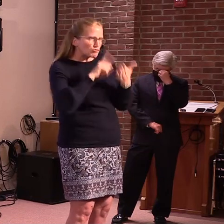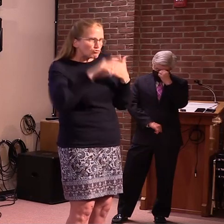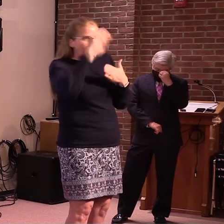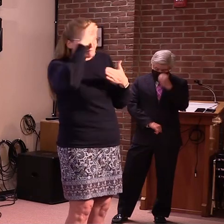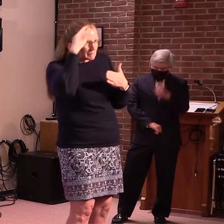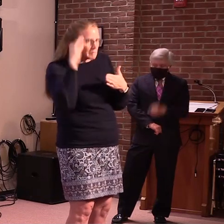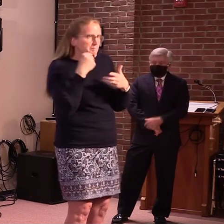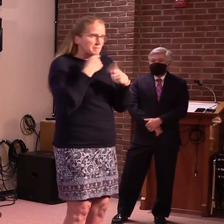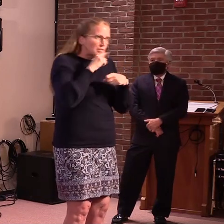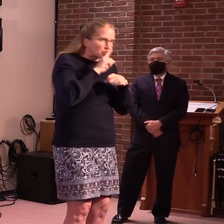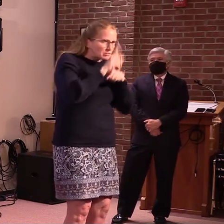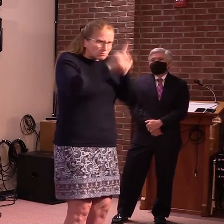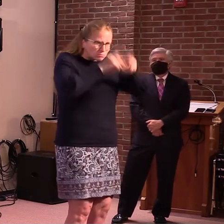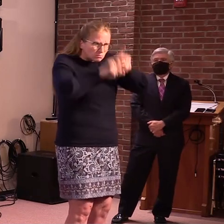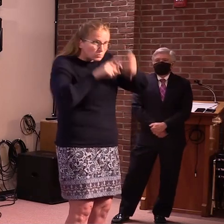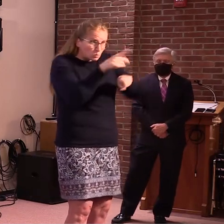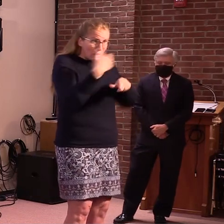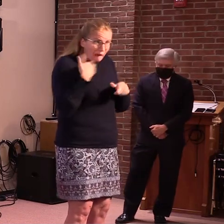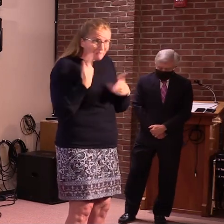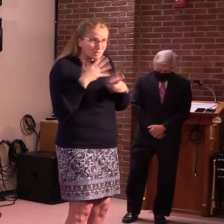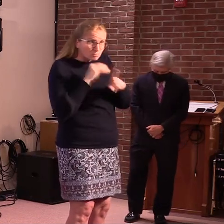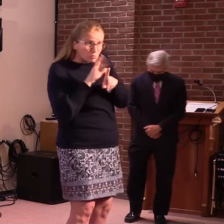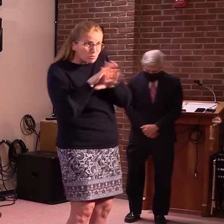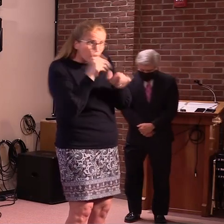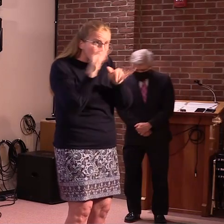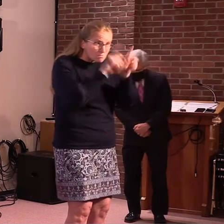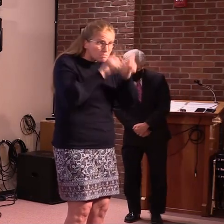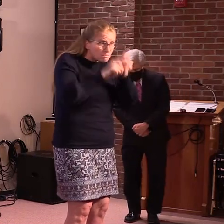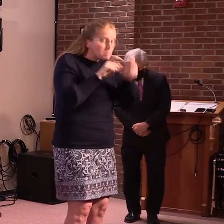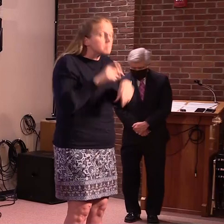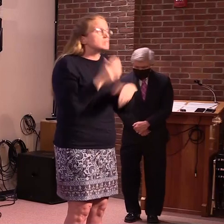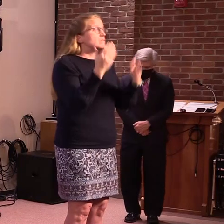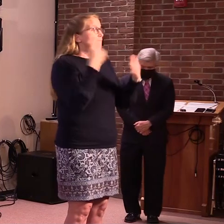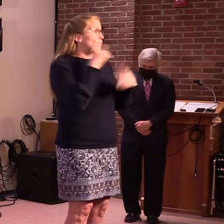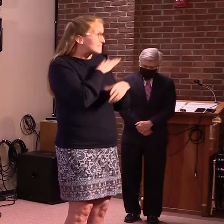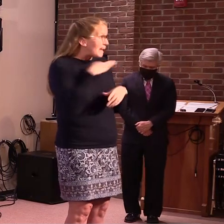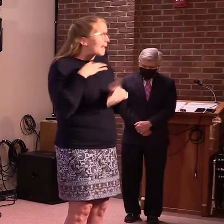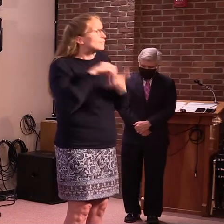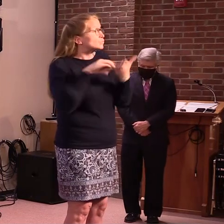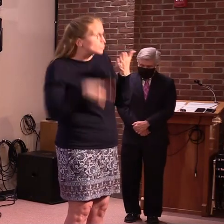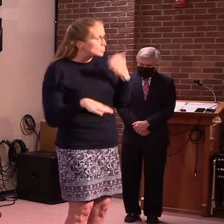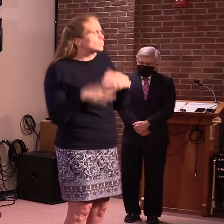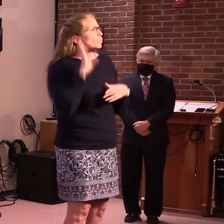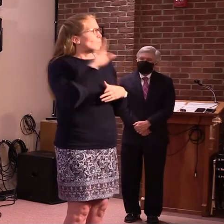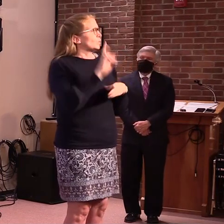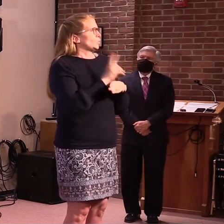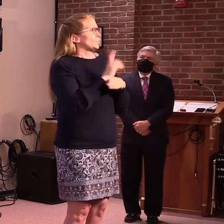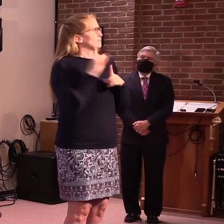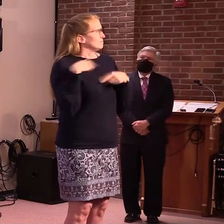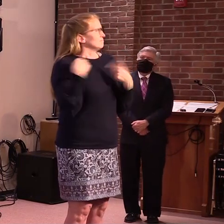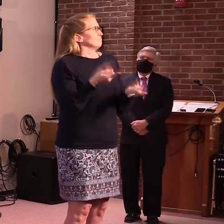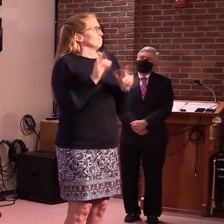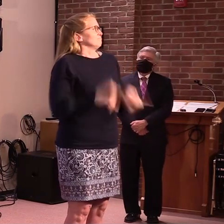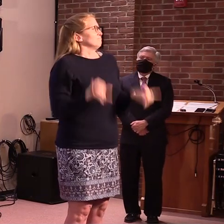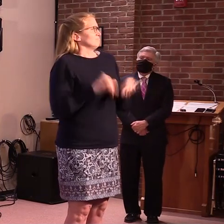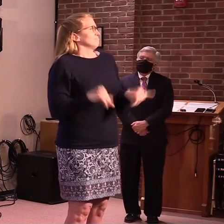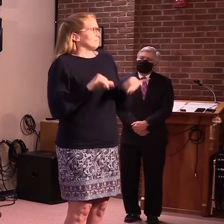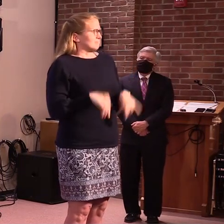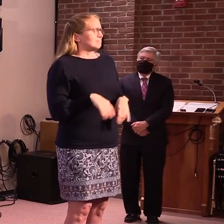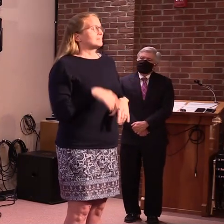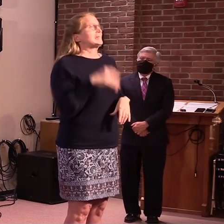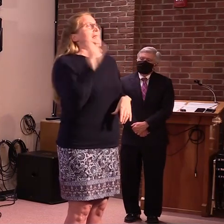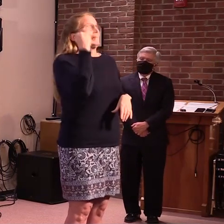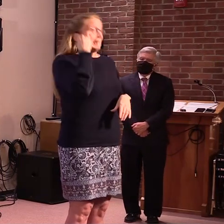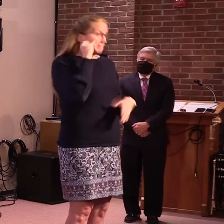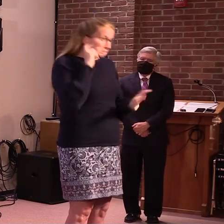of COVID-19 among staff and students through proven public health measures, quickly identifying cases and put